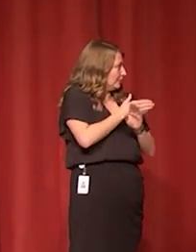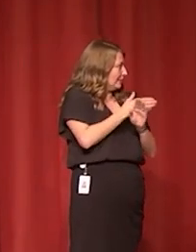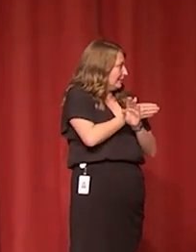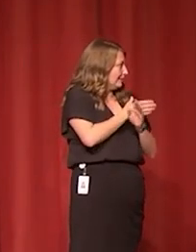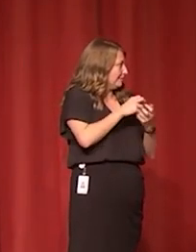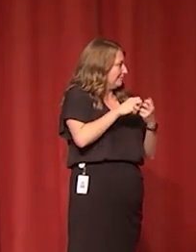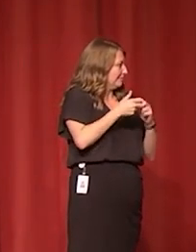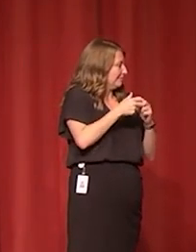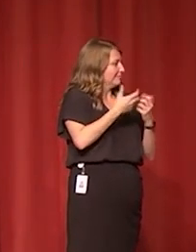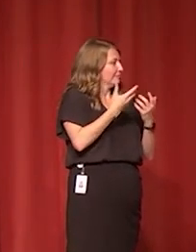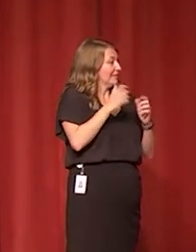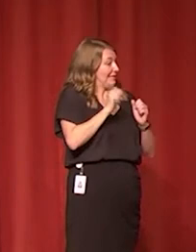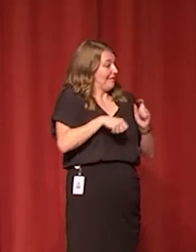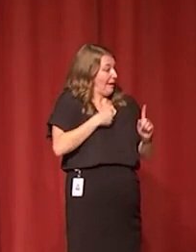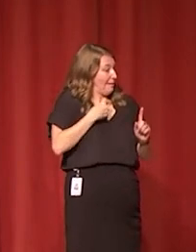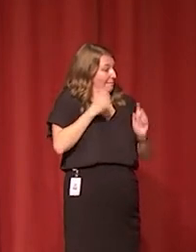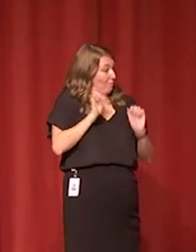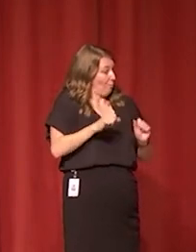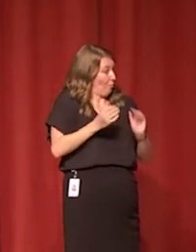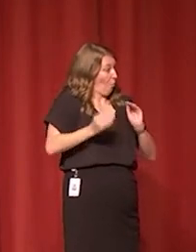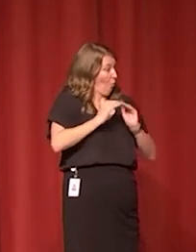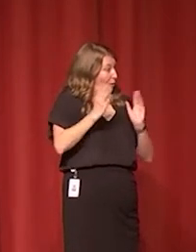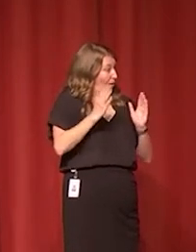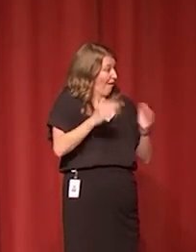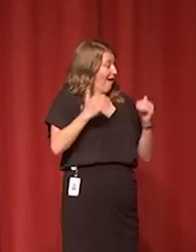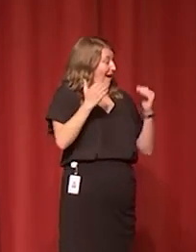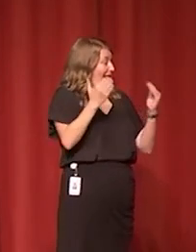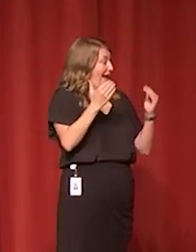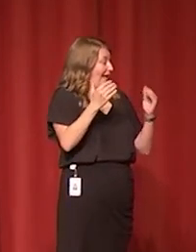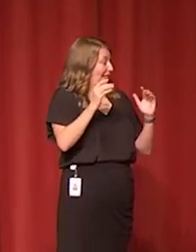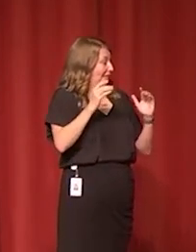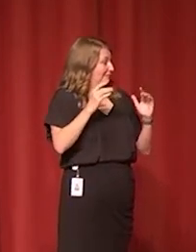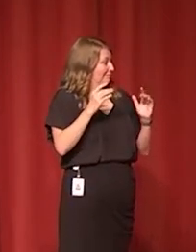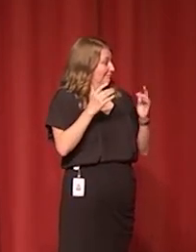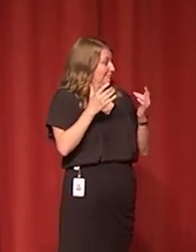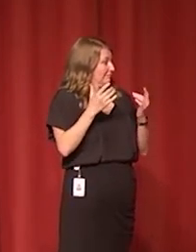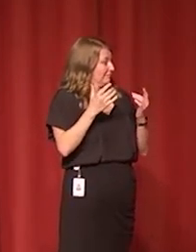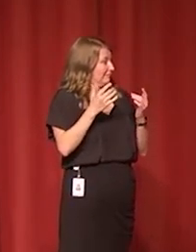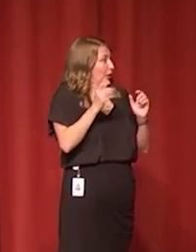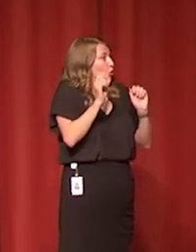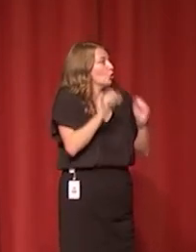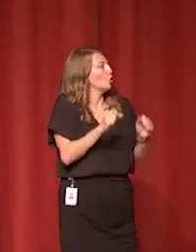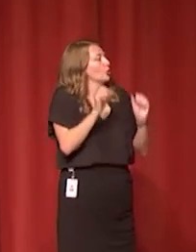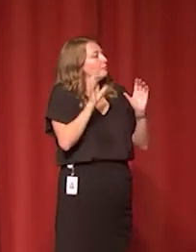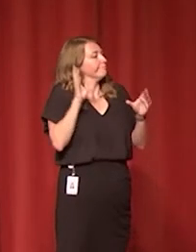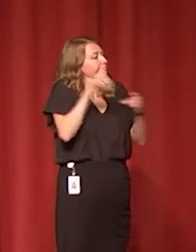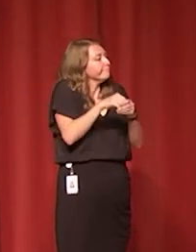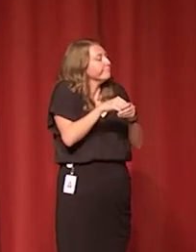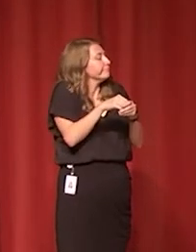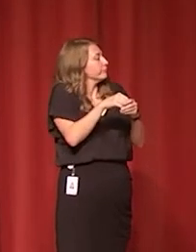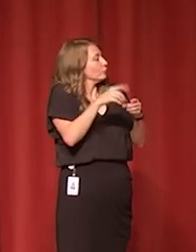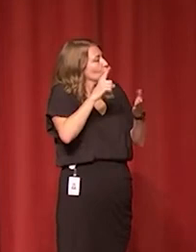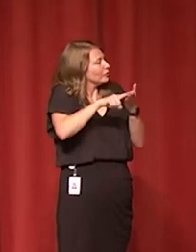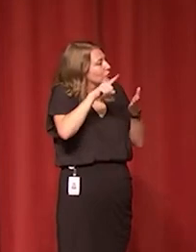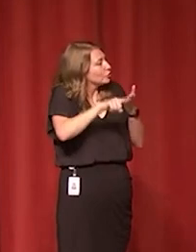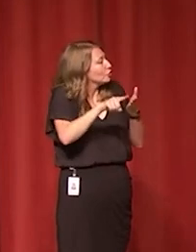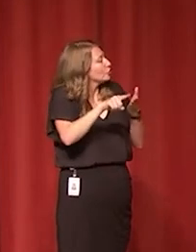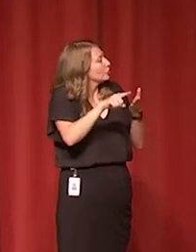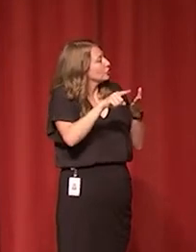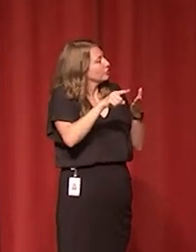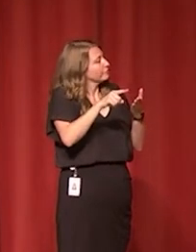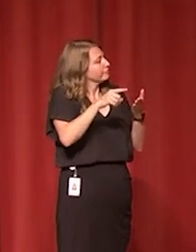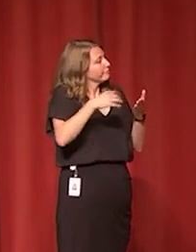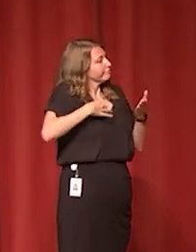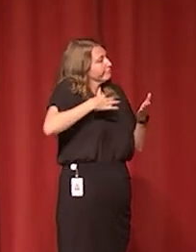develop dementia? Are those folks eligible or ineligible for research participation or getting access to other